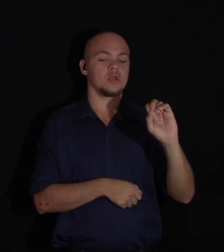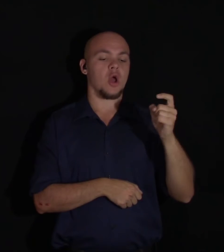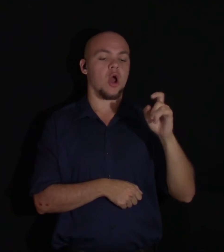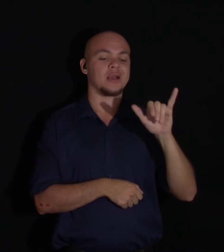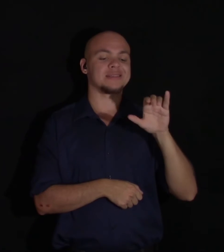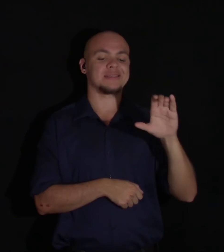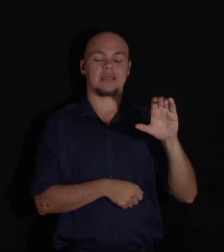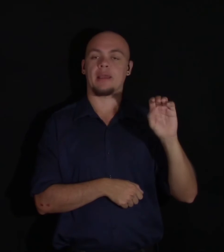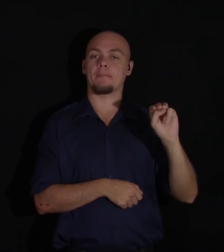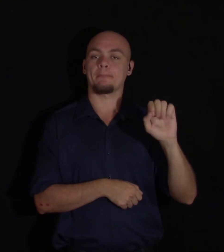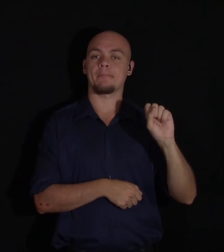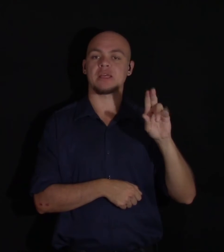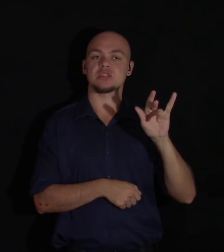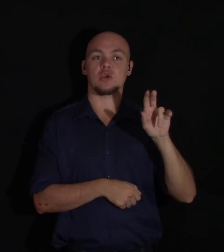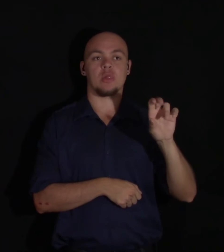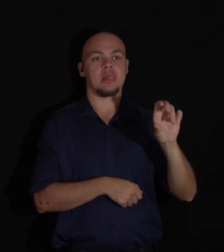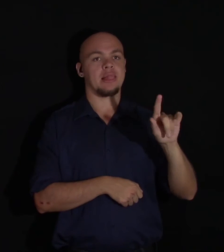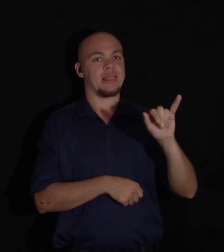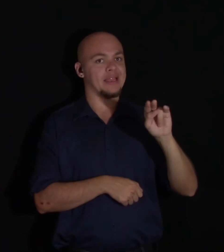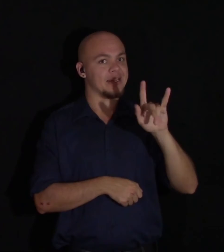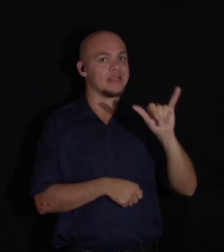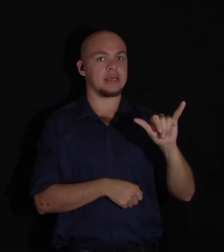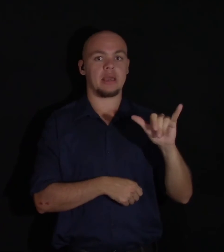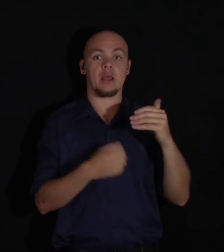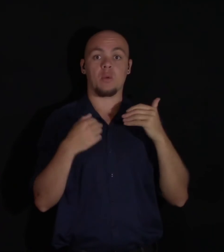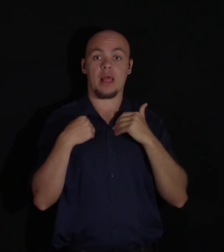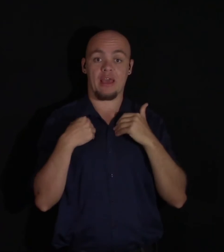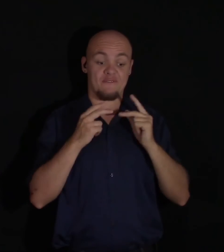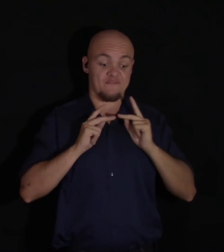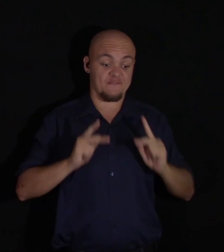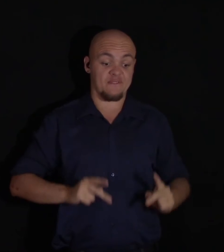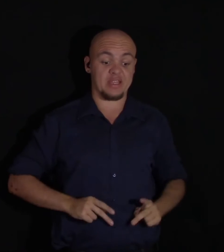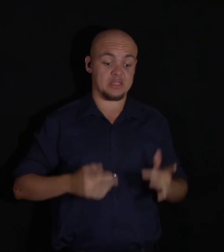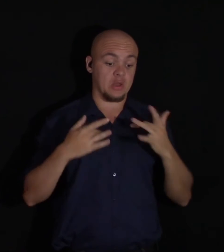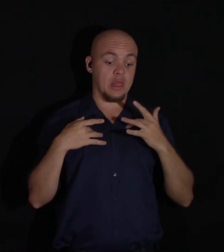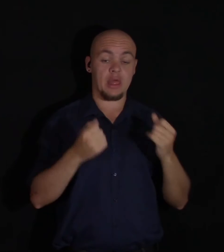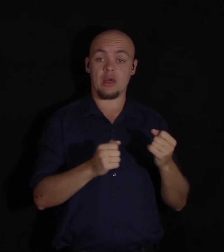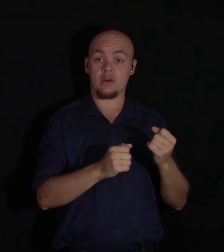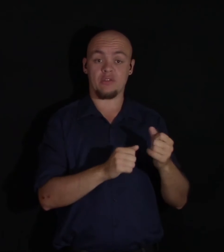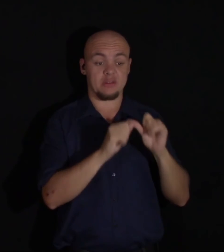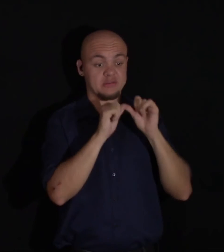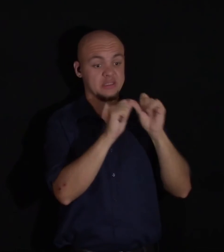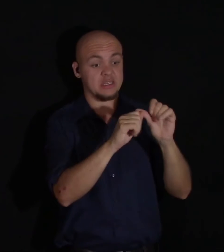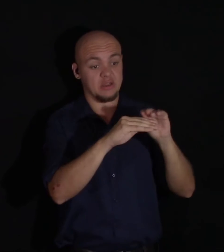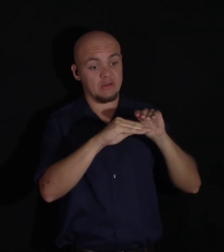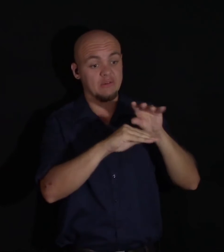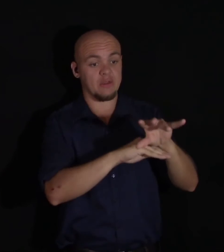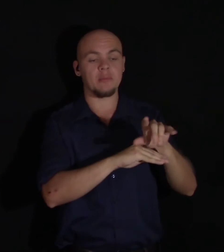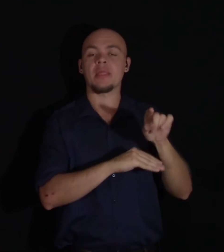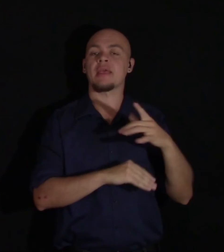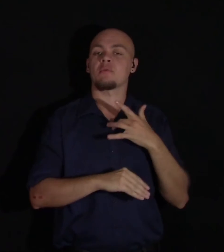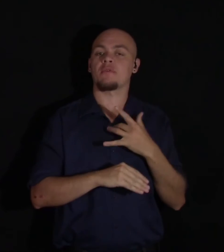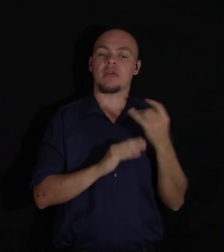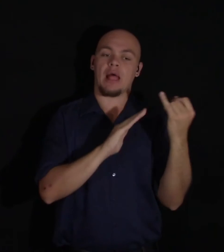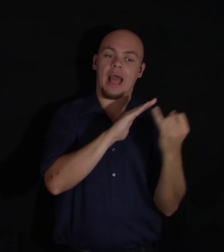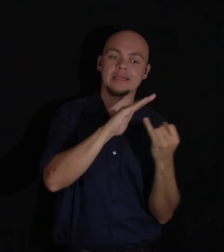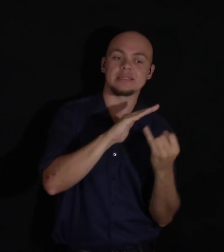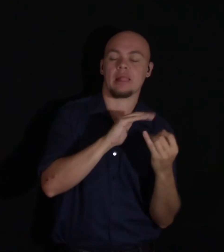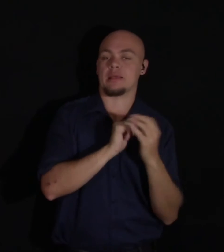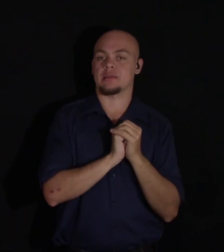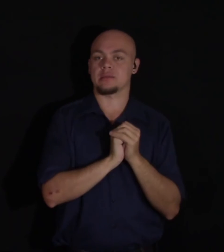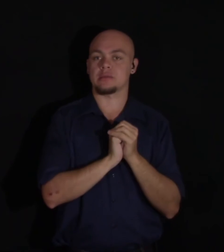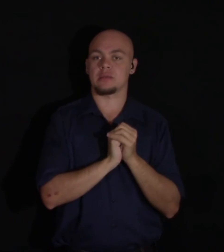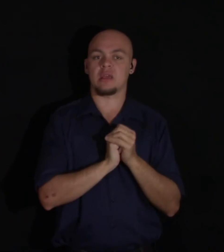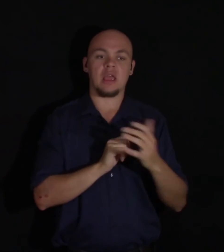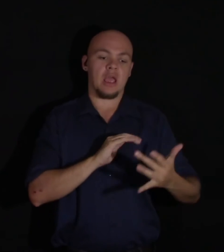profound consequences on one's physical health, it also leaves them with the constant feeling of isolation, the need to maintain a